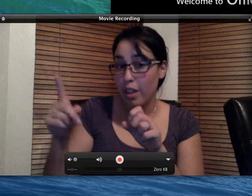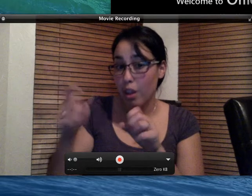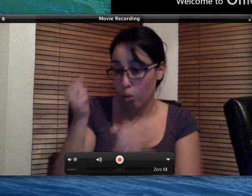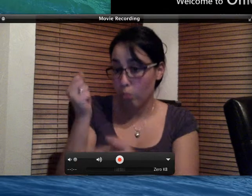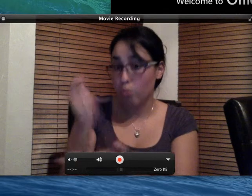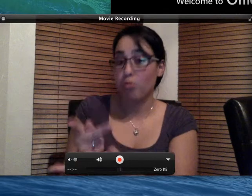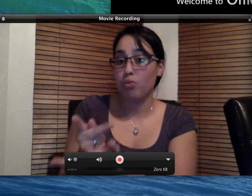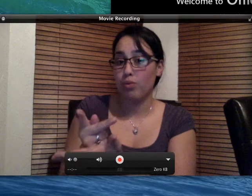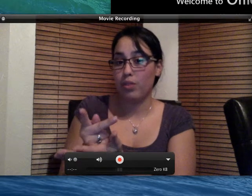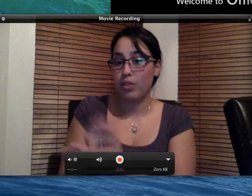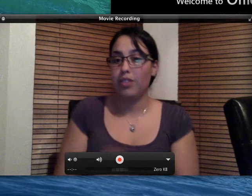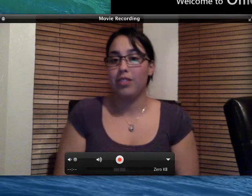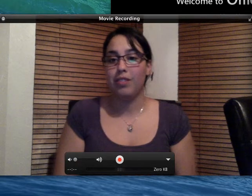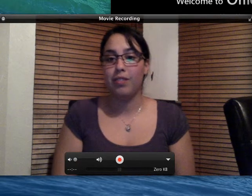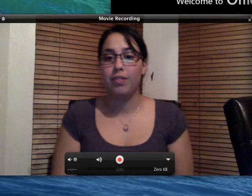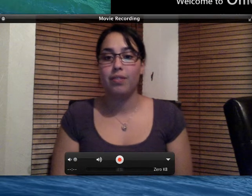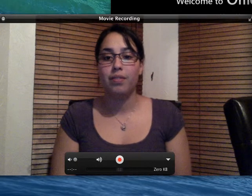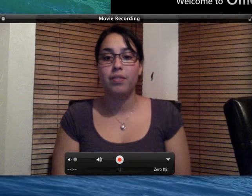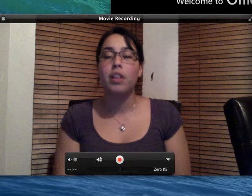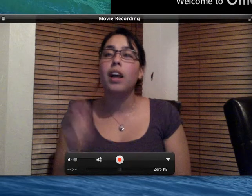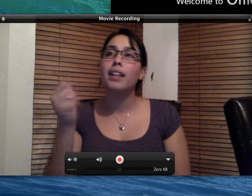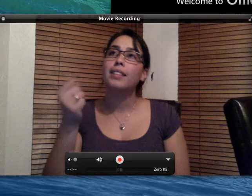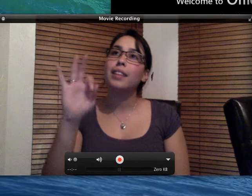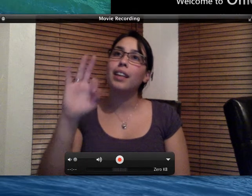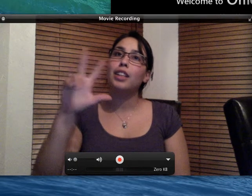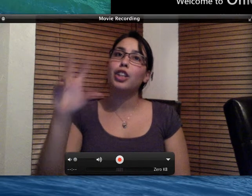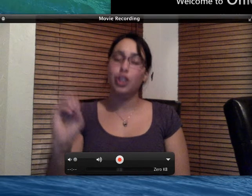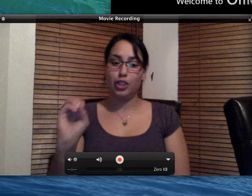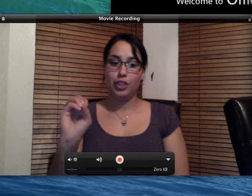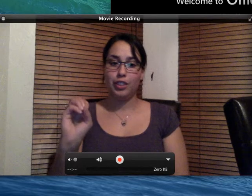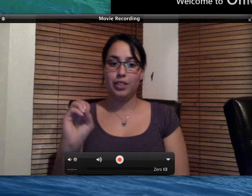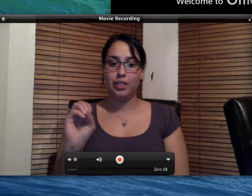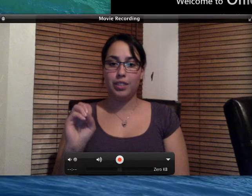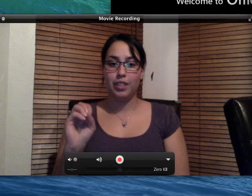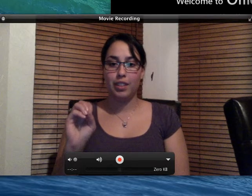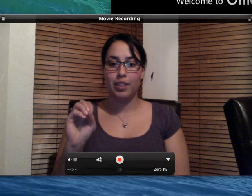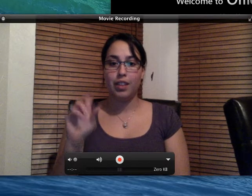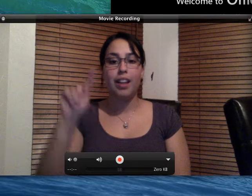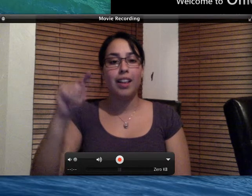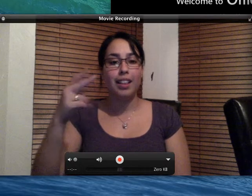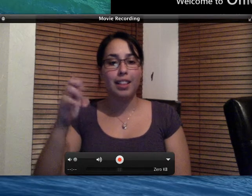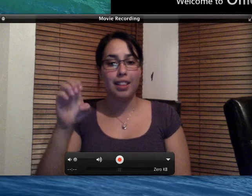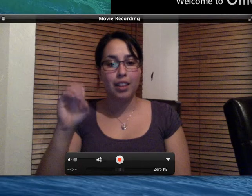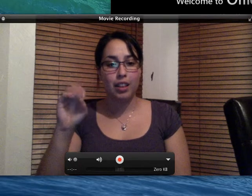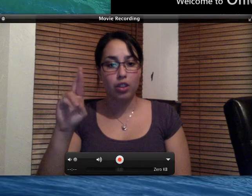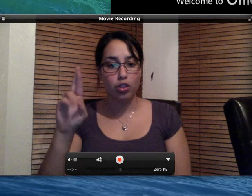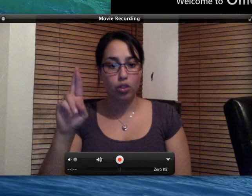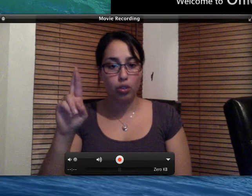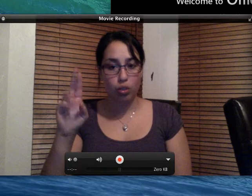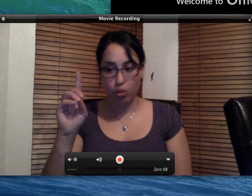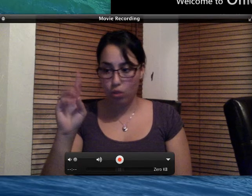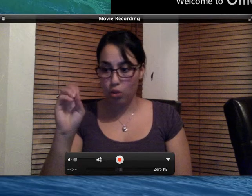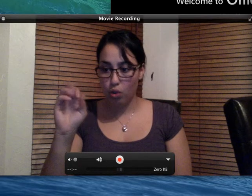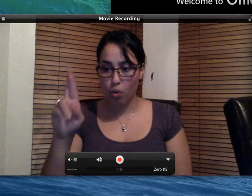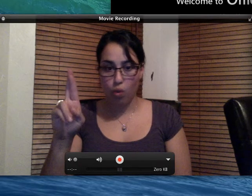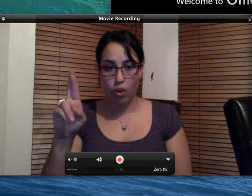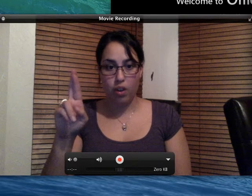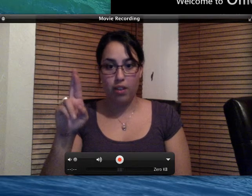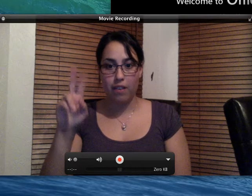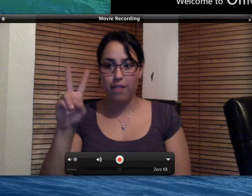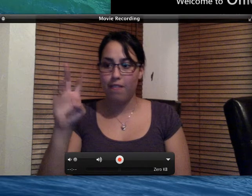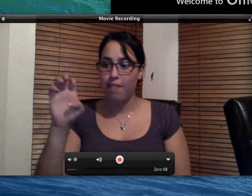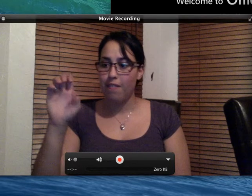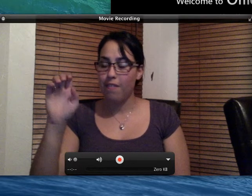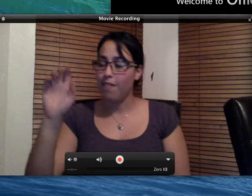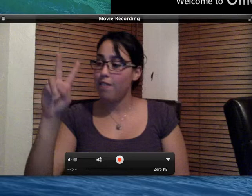According to 1930s marriage manual author Theodore van de Velde, a slight seminal odor can be detected on the breath